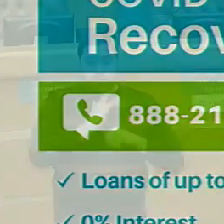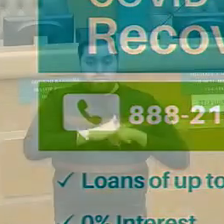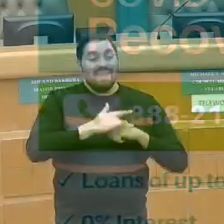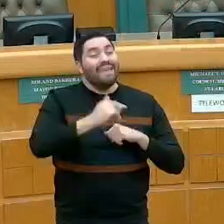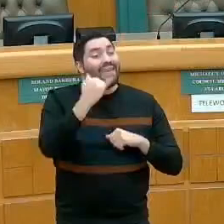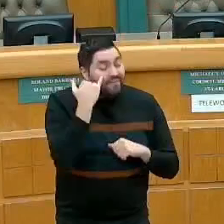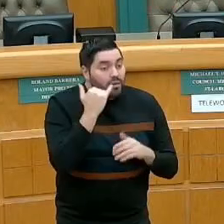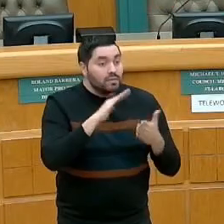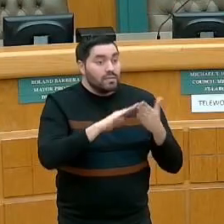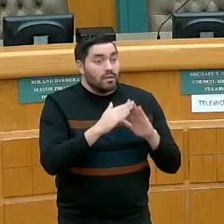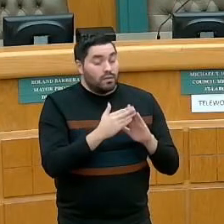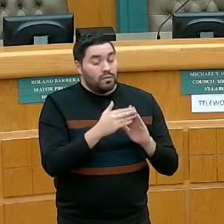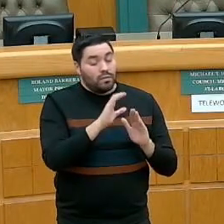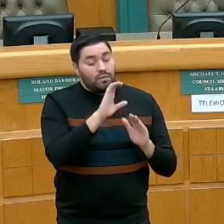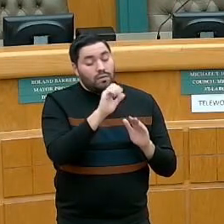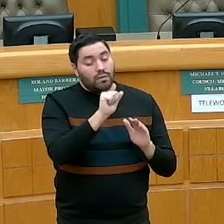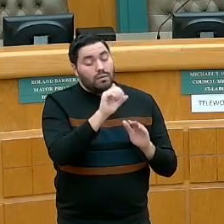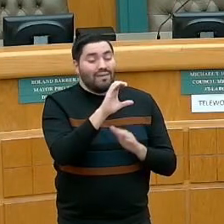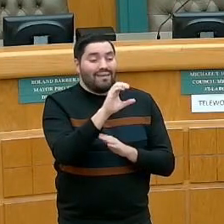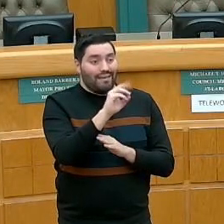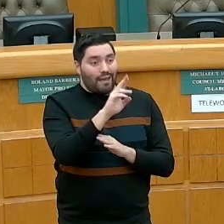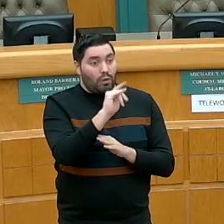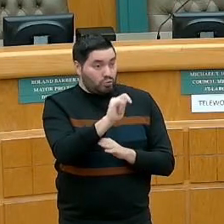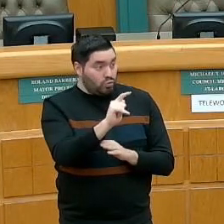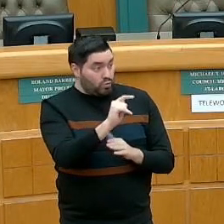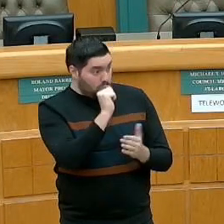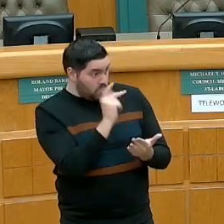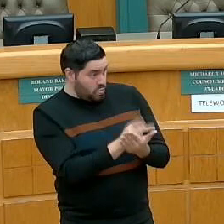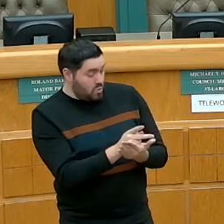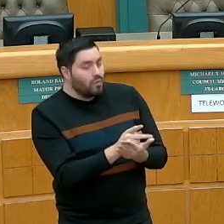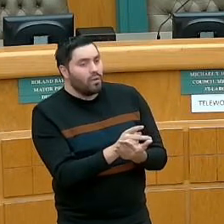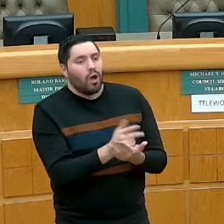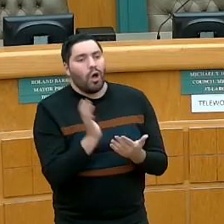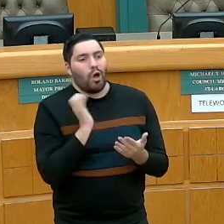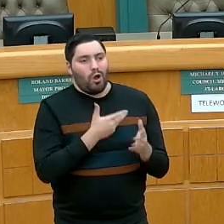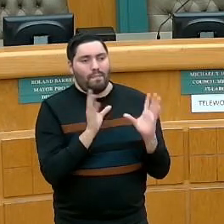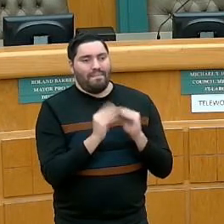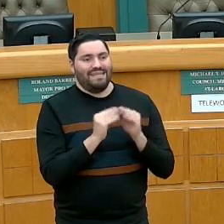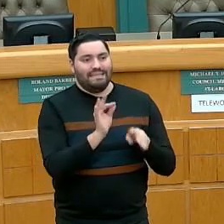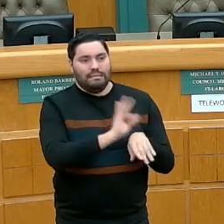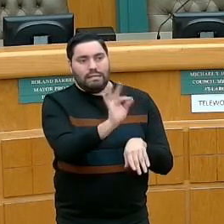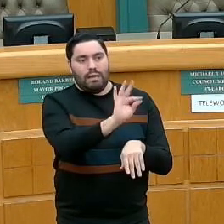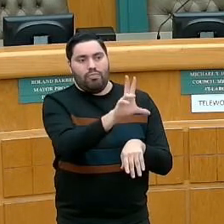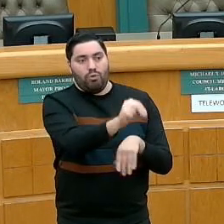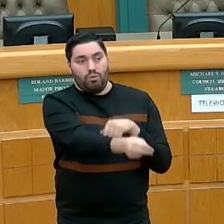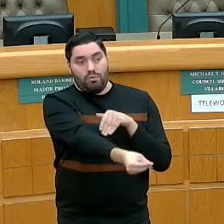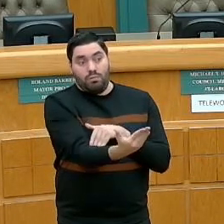approve the program tomorrow. Our council meeting will be at 9:30 in the morning.